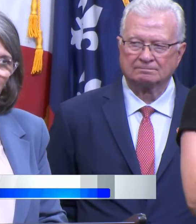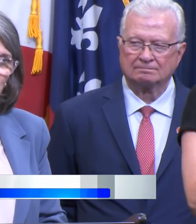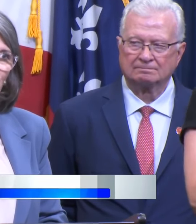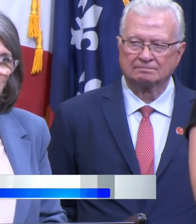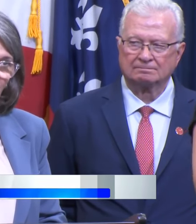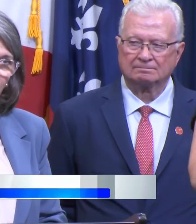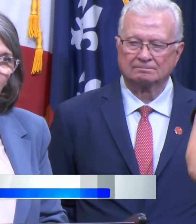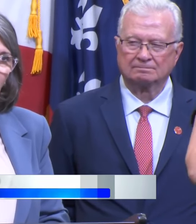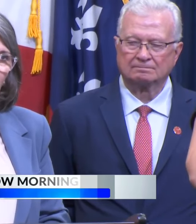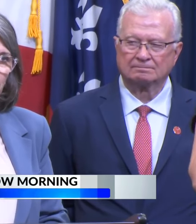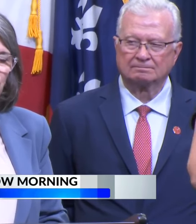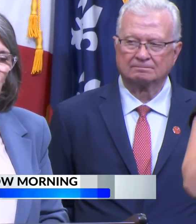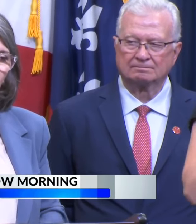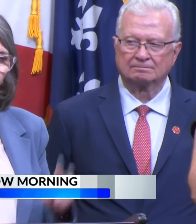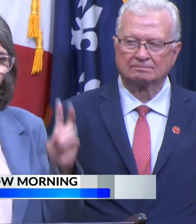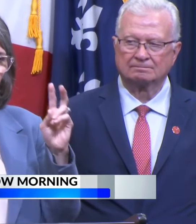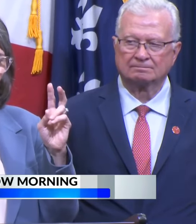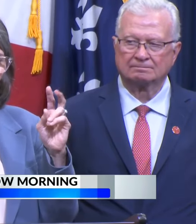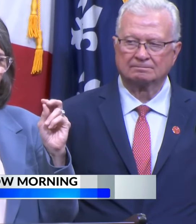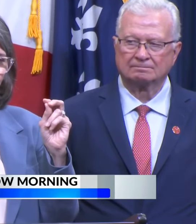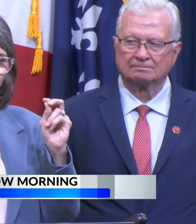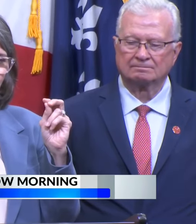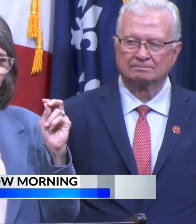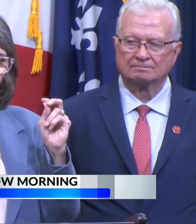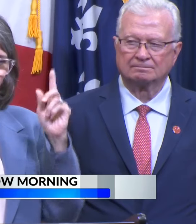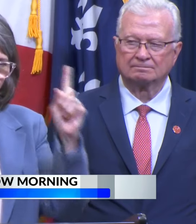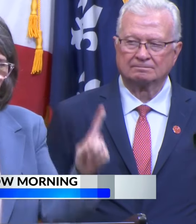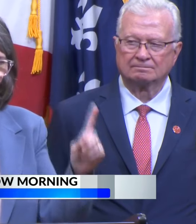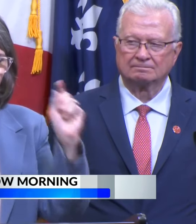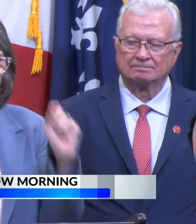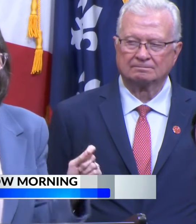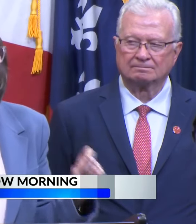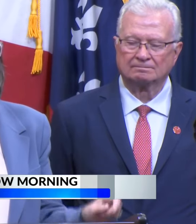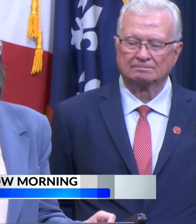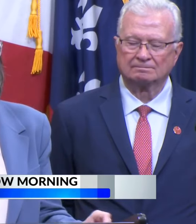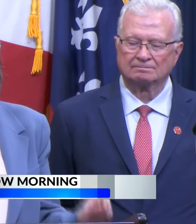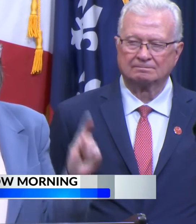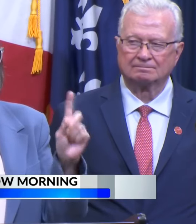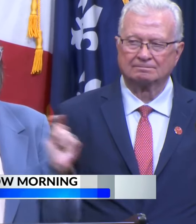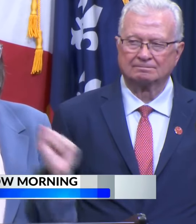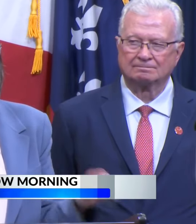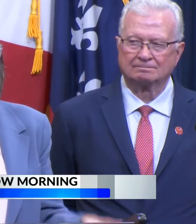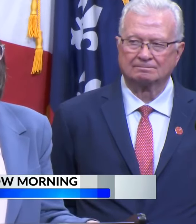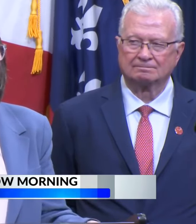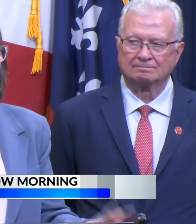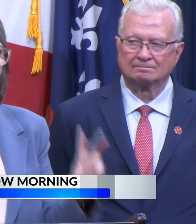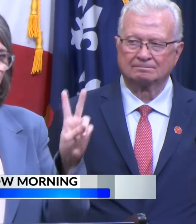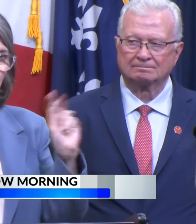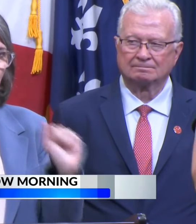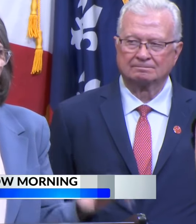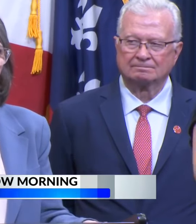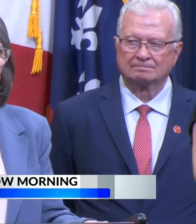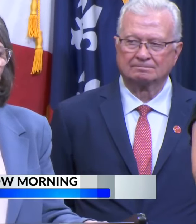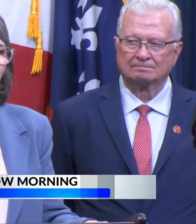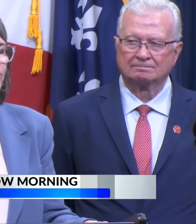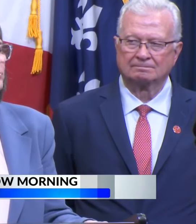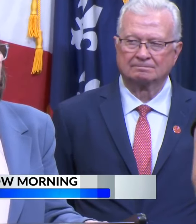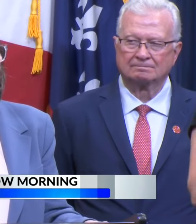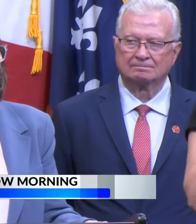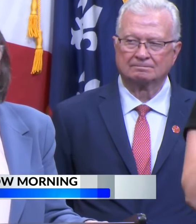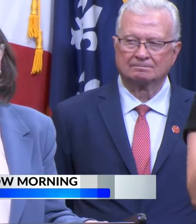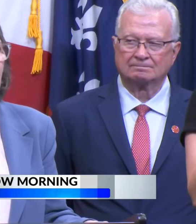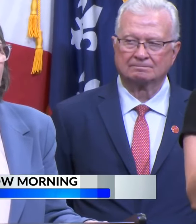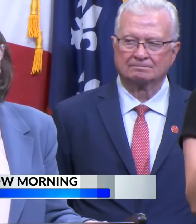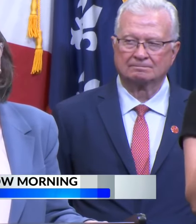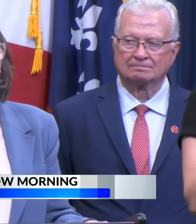need all hands on deck. And so we have one position approved until November 1st and then another one November 1st.